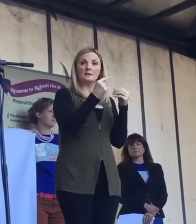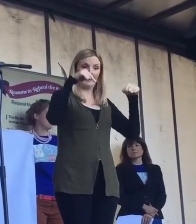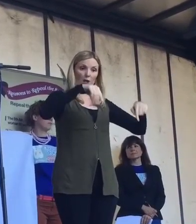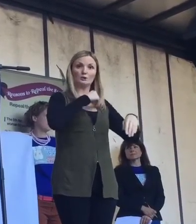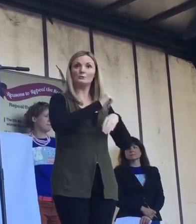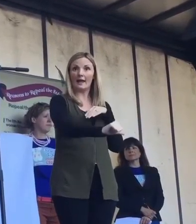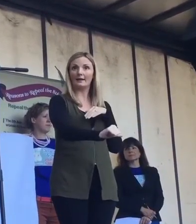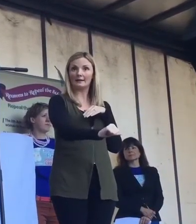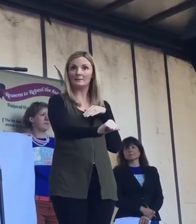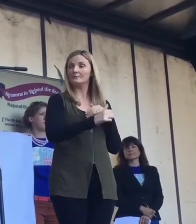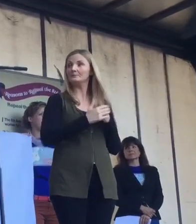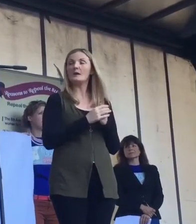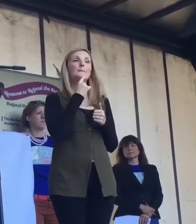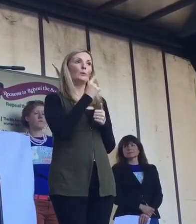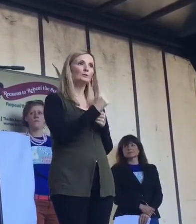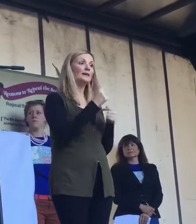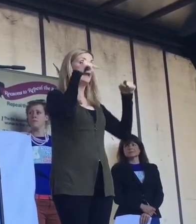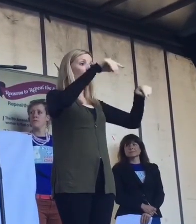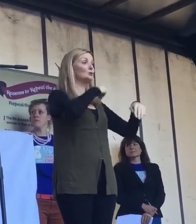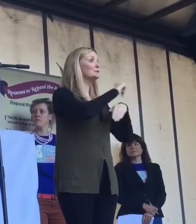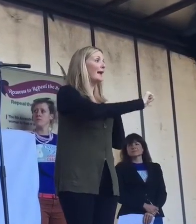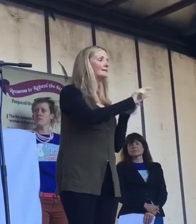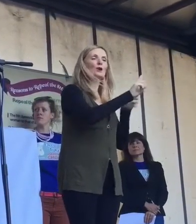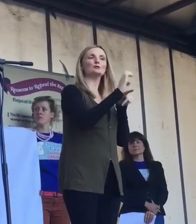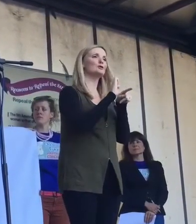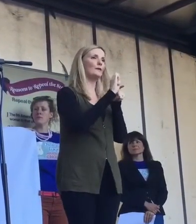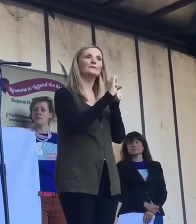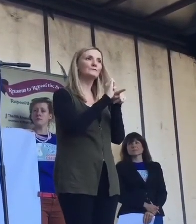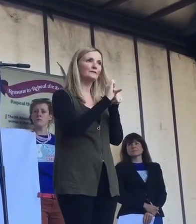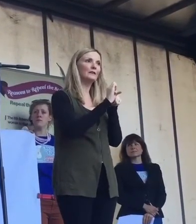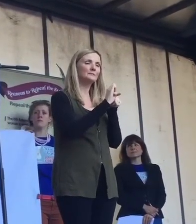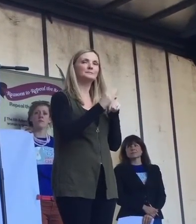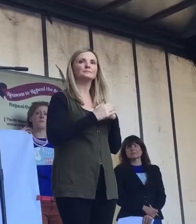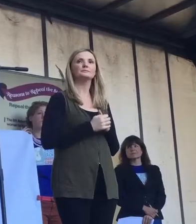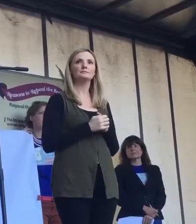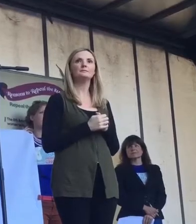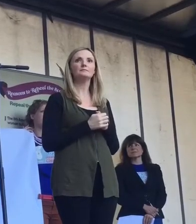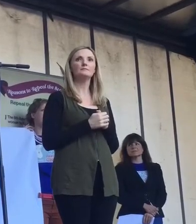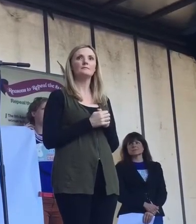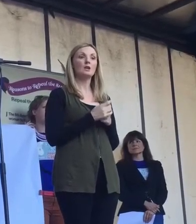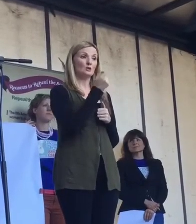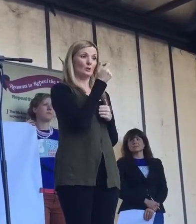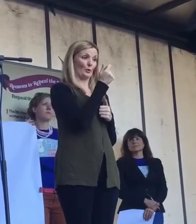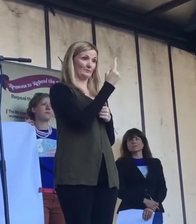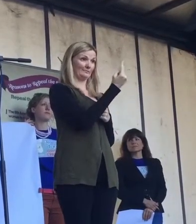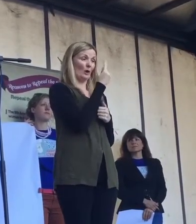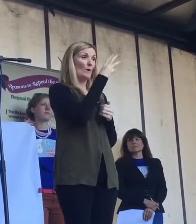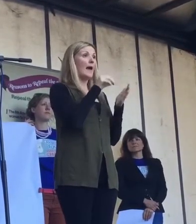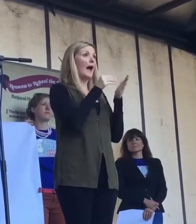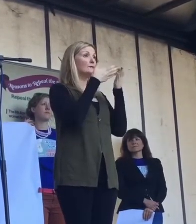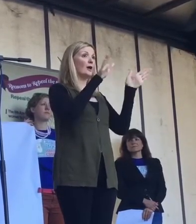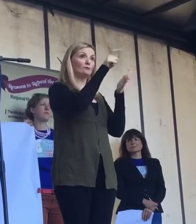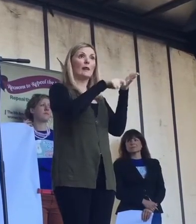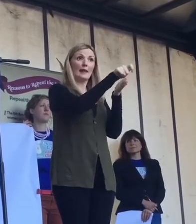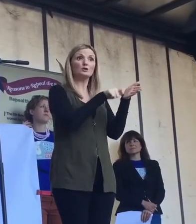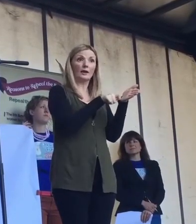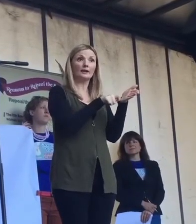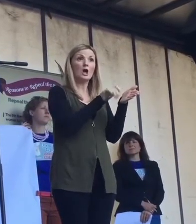today, but it's not enough. We're on the eve of a general election. Go from